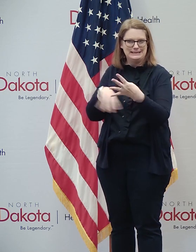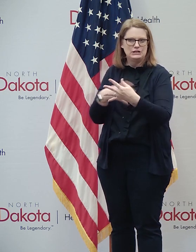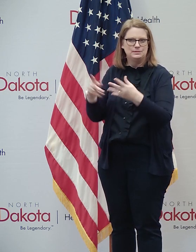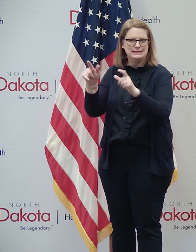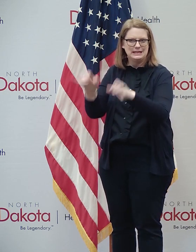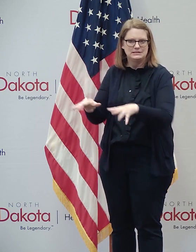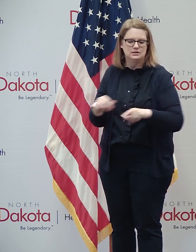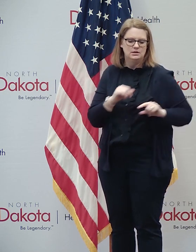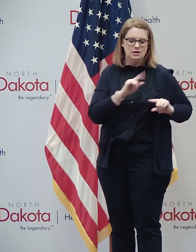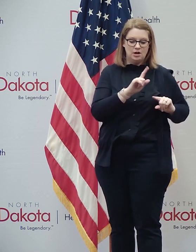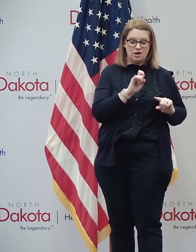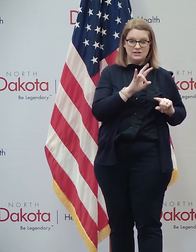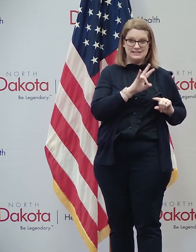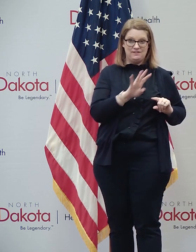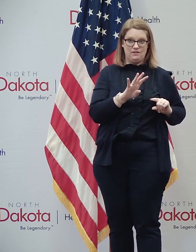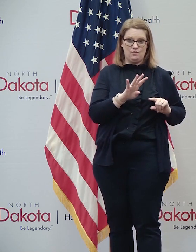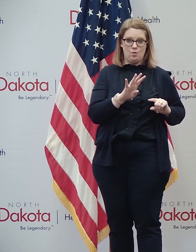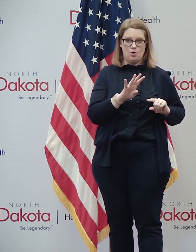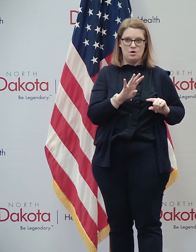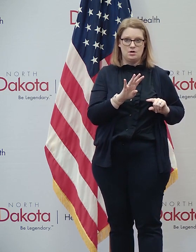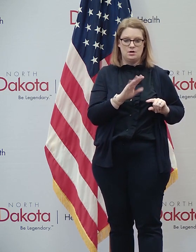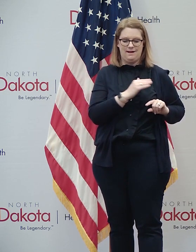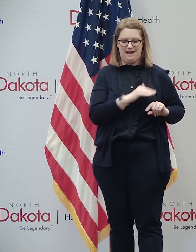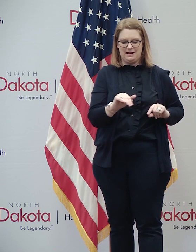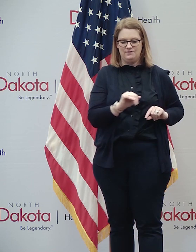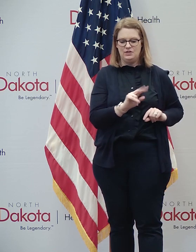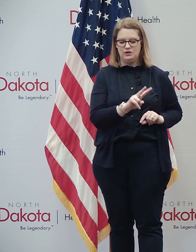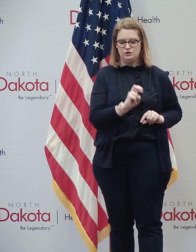tested. 174 of the